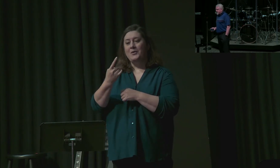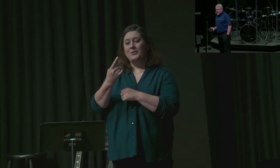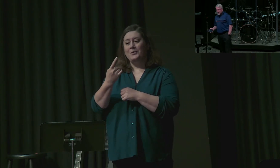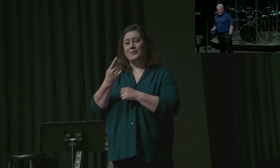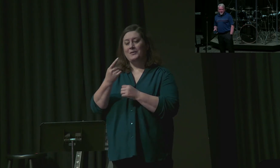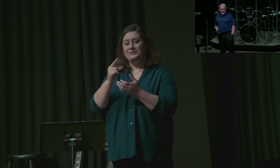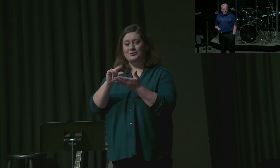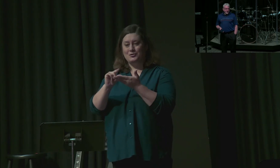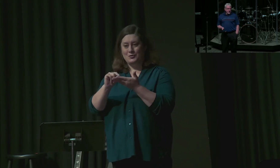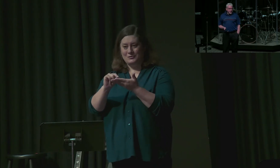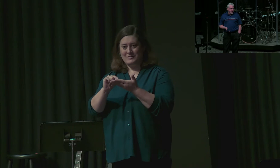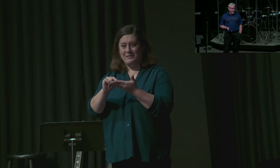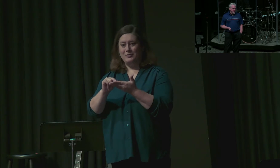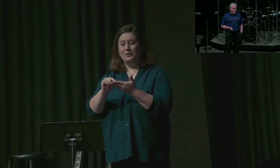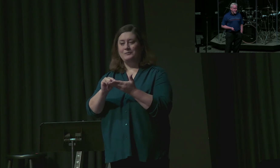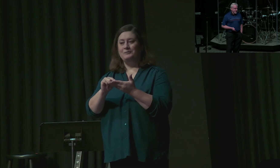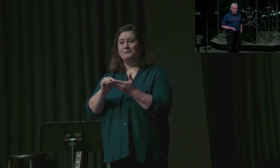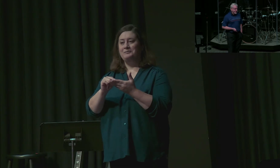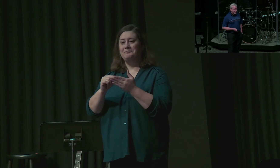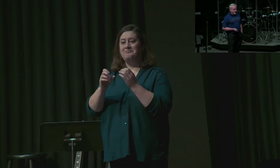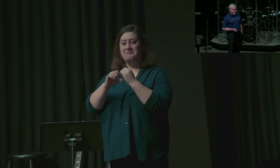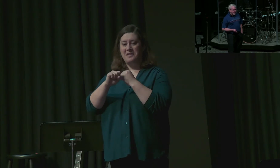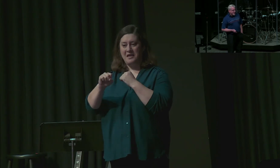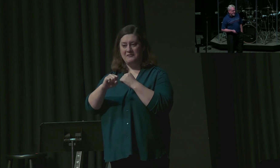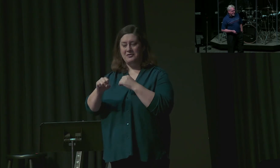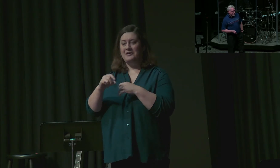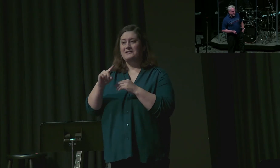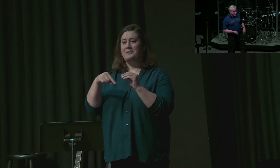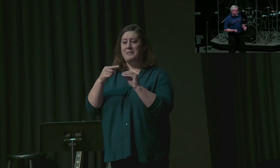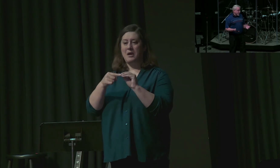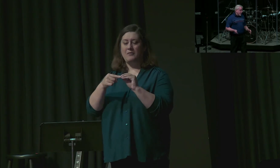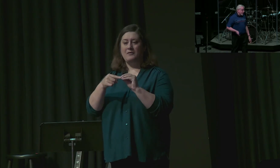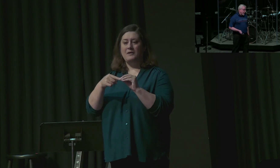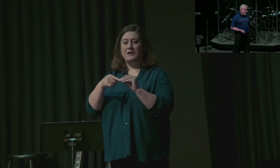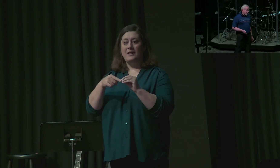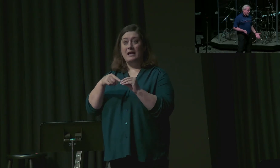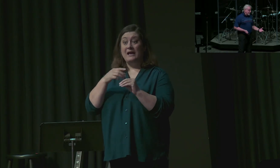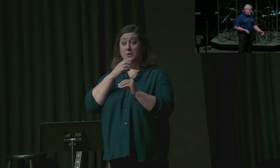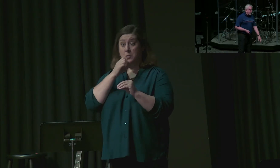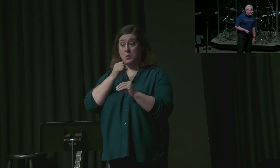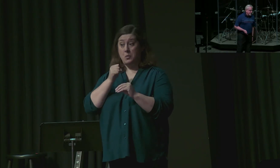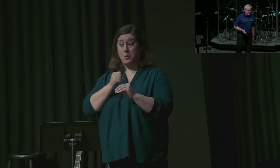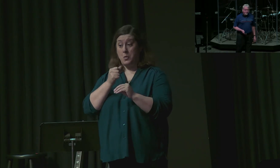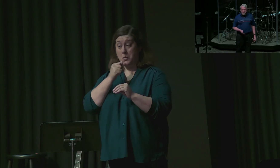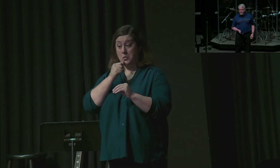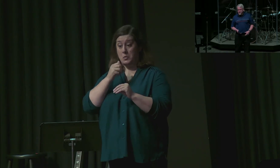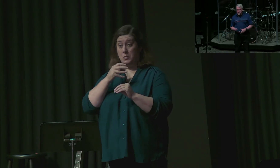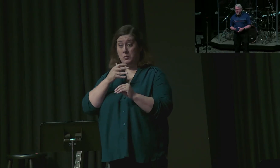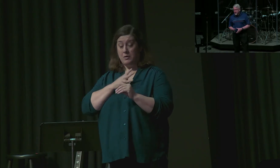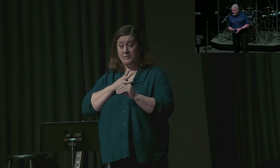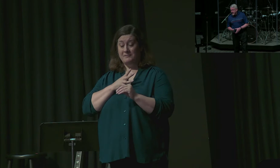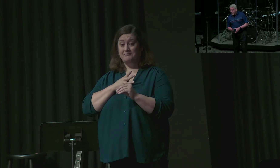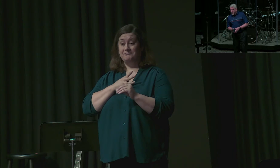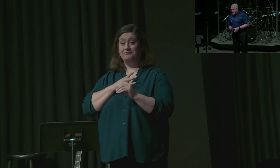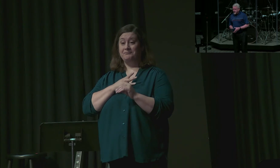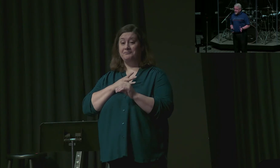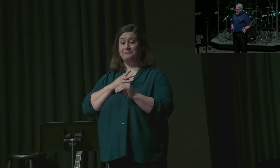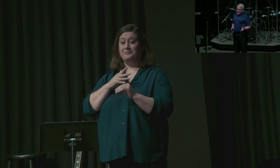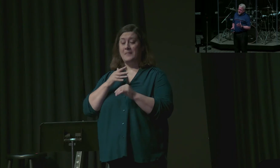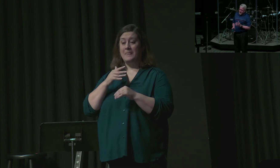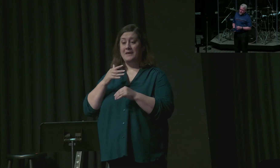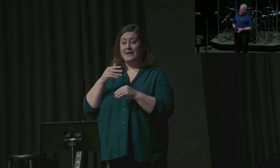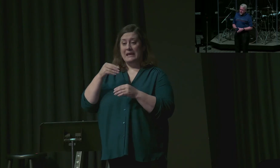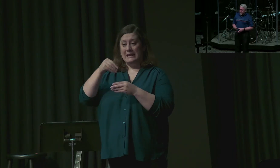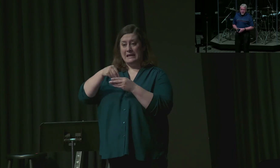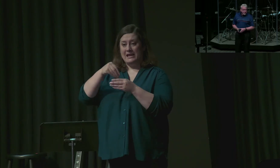the street, and she entered the crosswalk when the light was green. Didn't make it